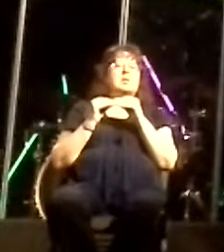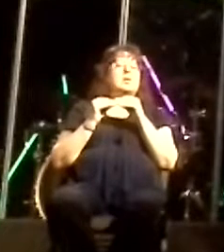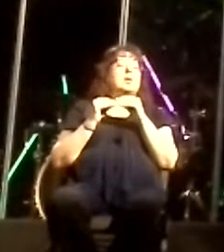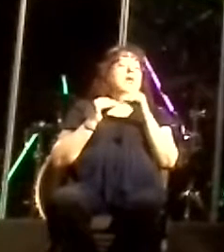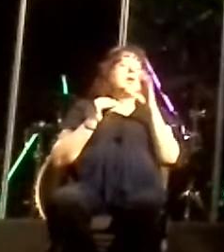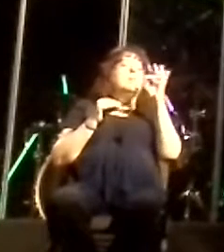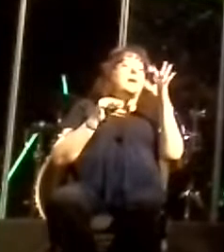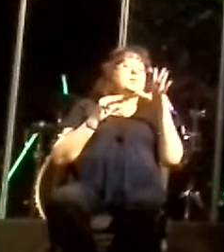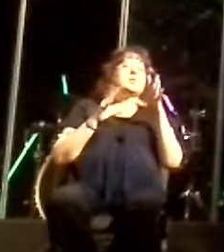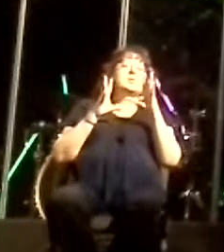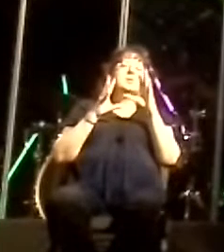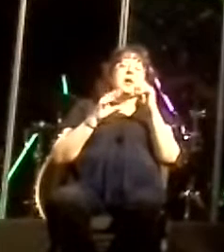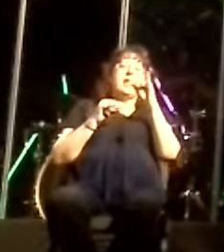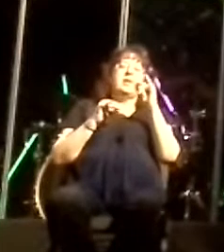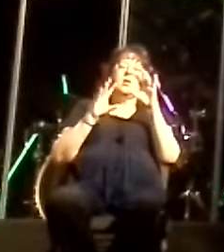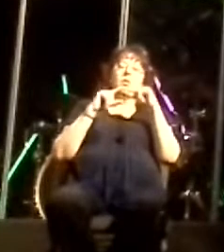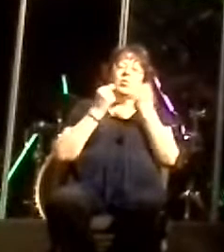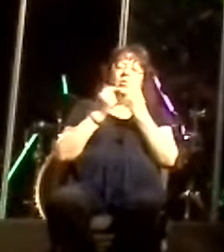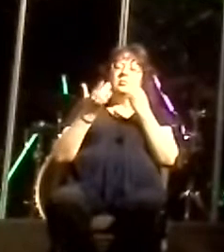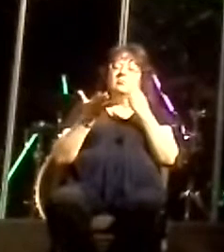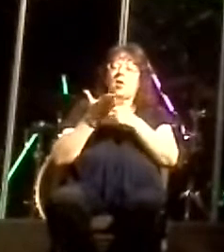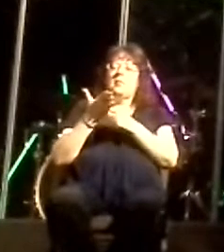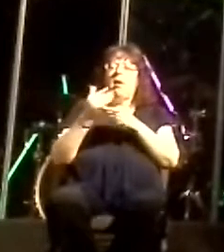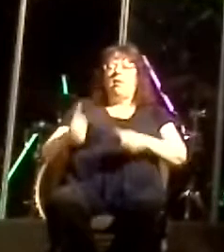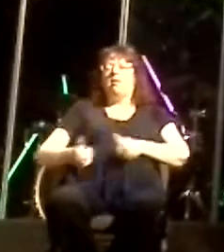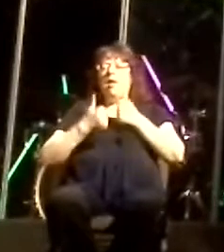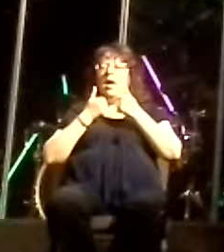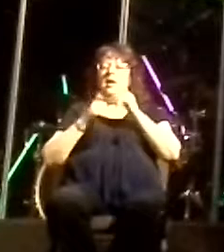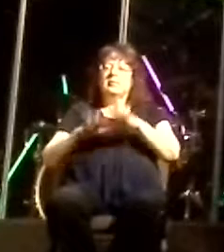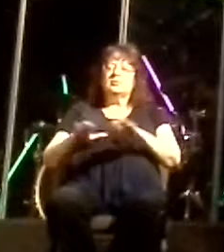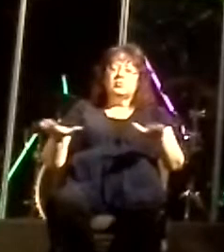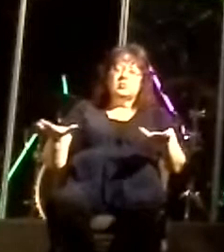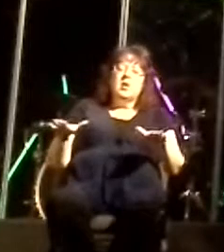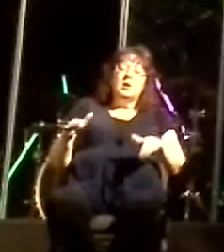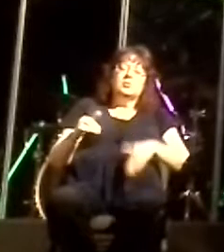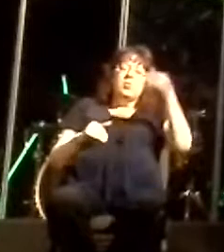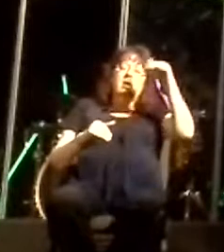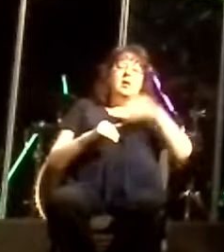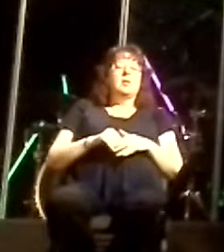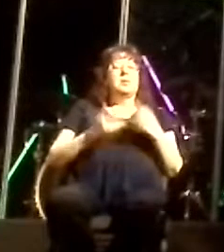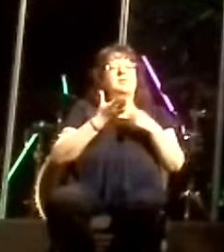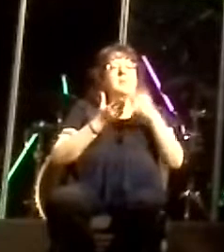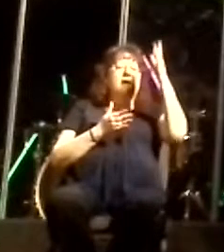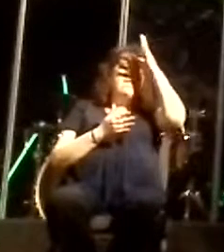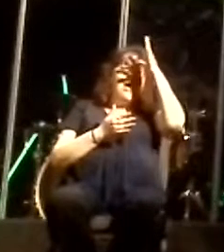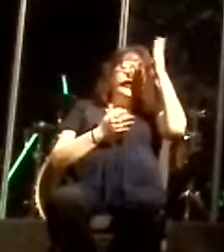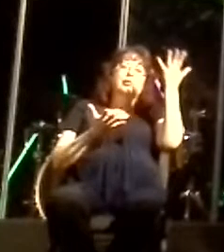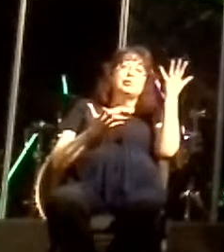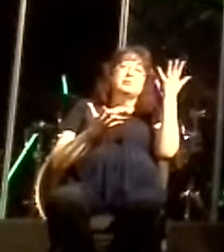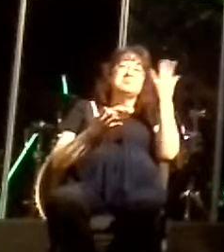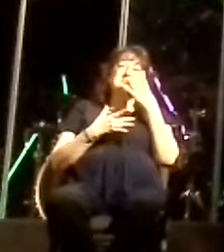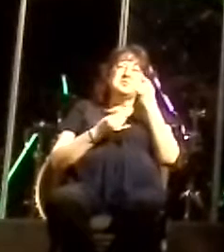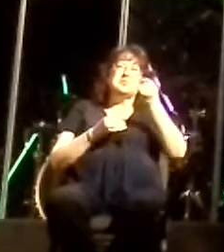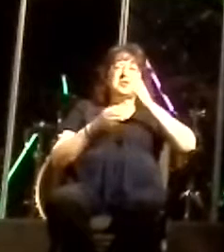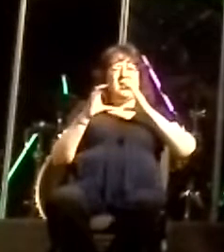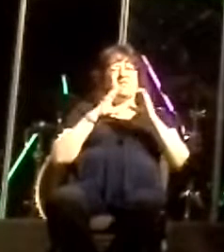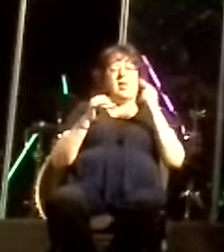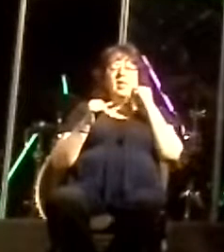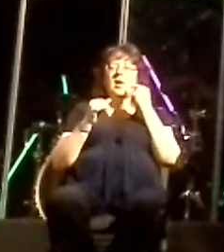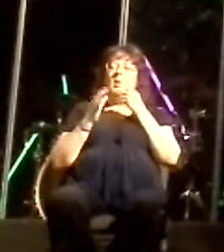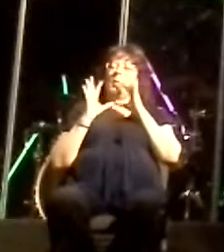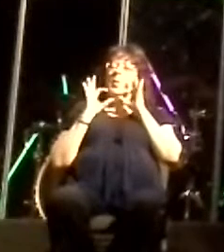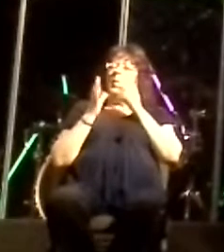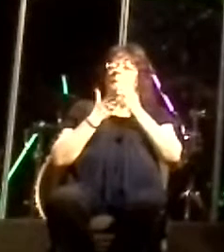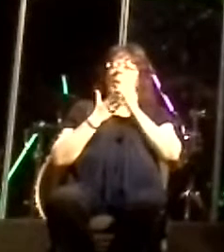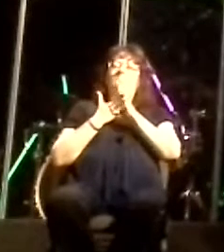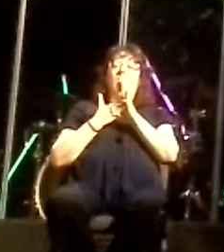in Covenant Group, and we were talking about life and talking about childhood, and we got into the story of fathers. It was an interesting conversation. I always think it's a holy moment